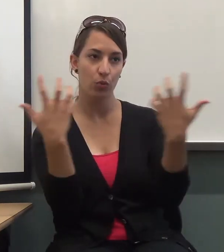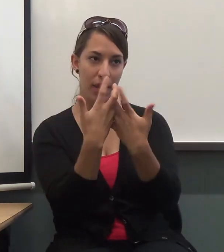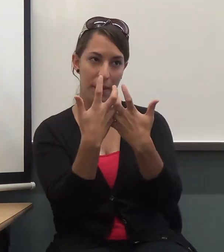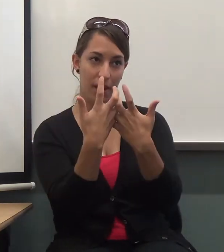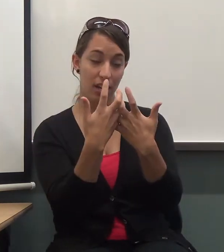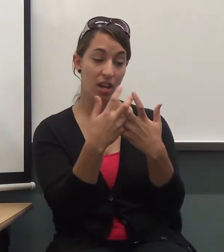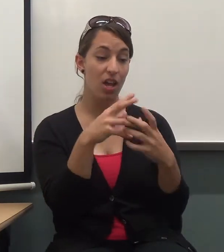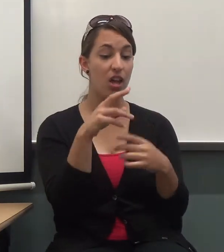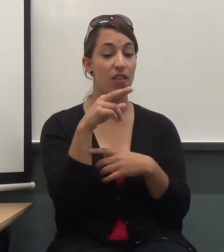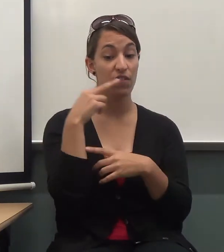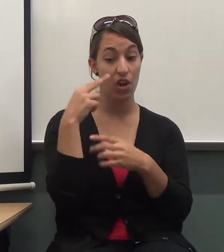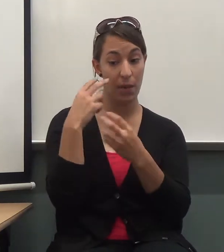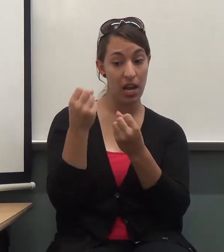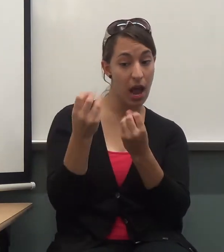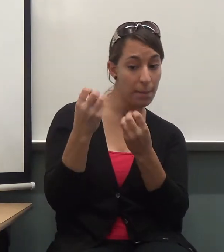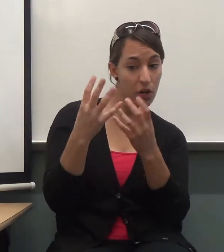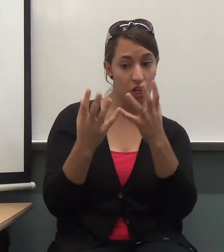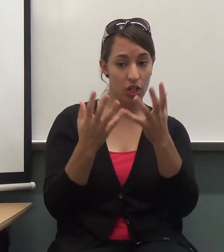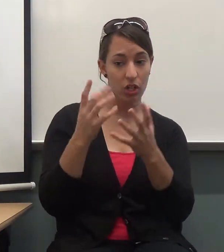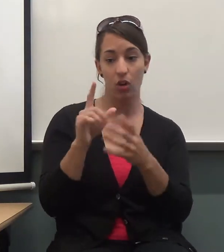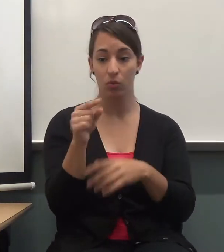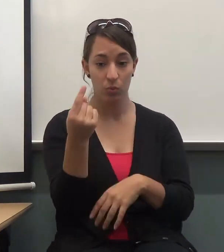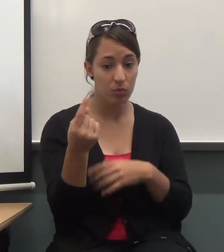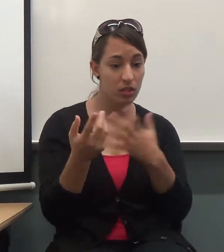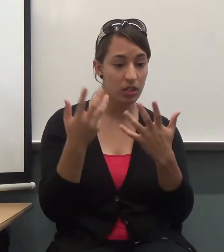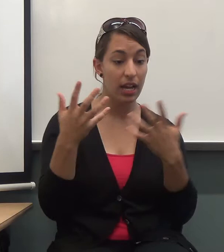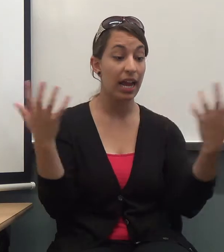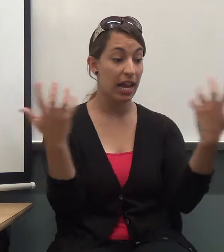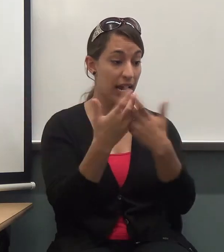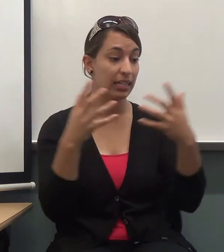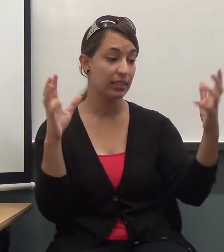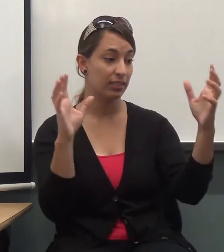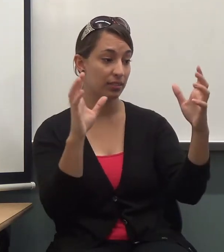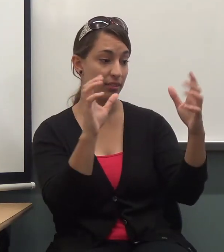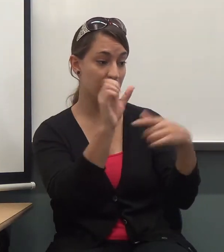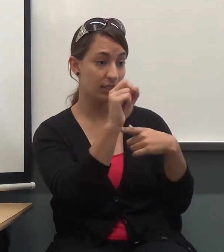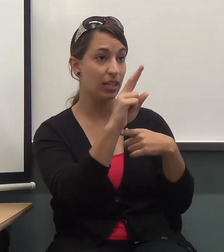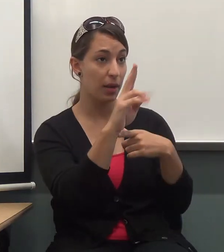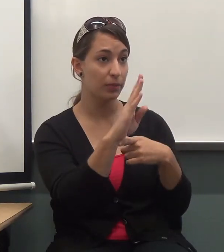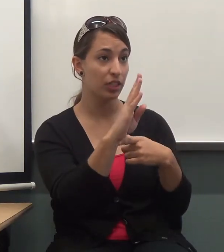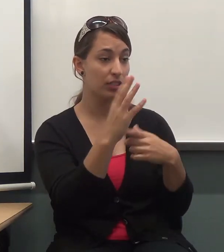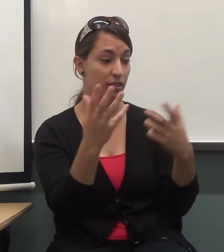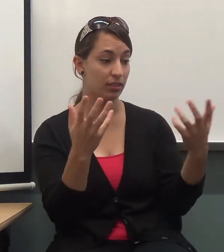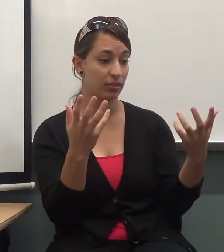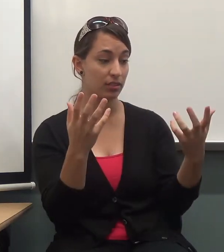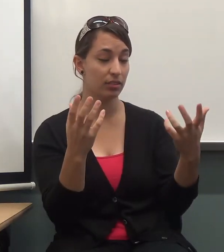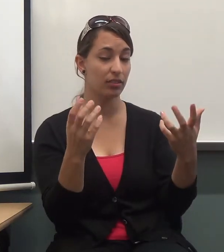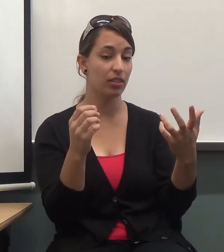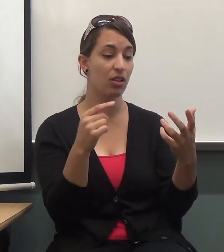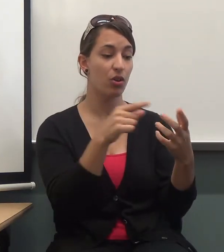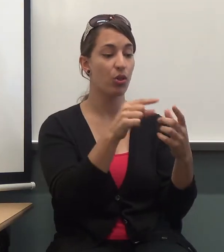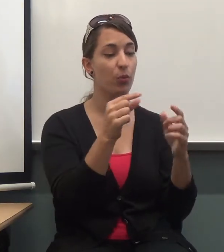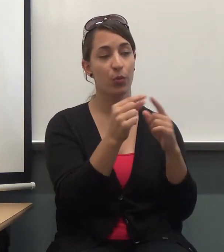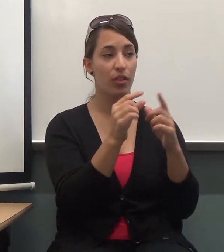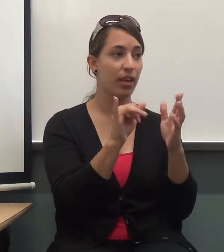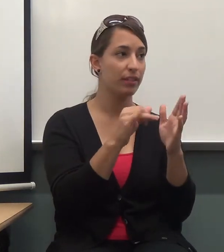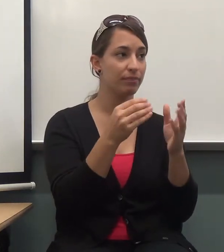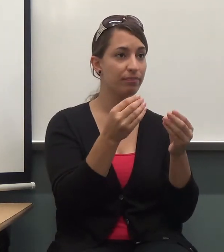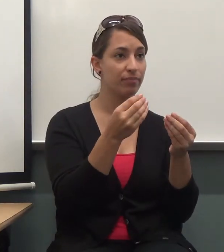connecting to the subject, or the word that indicates the movement, okay? I is, that doesn't